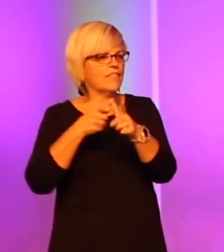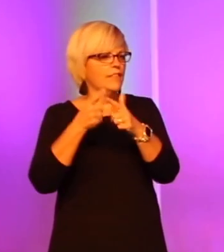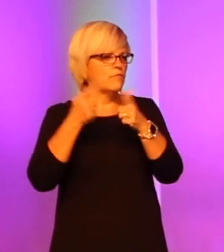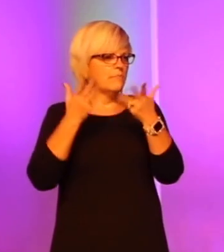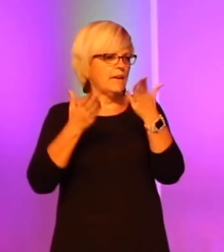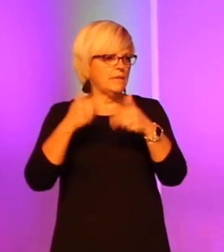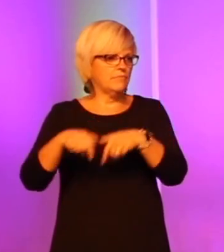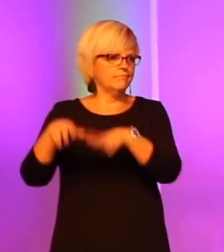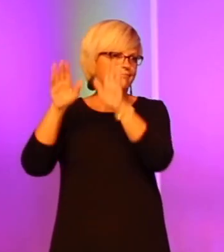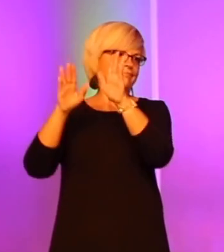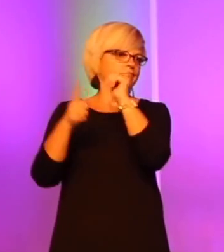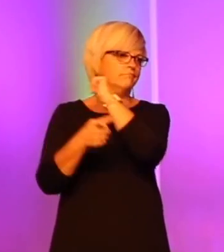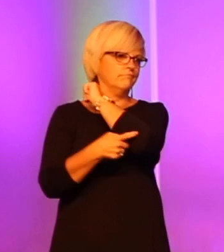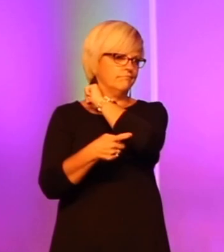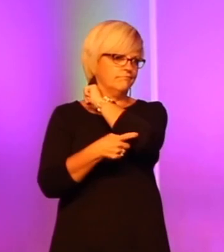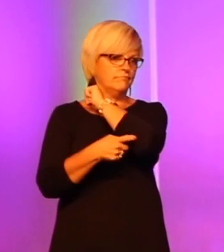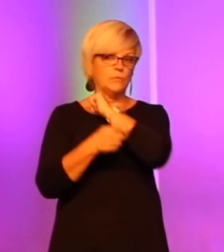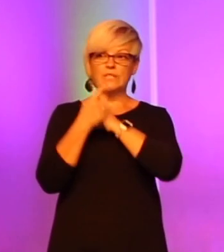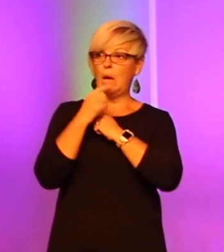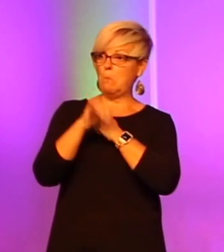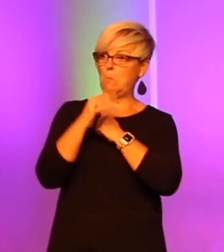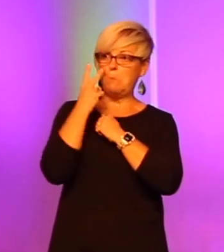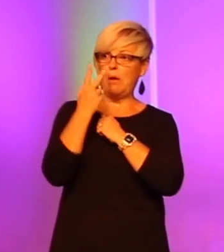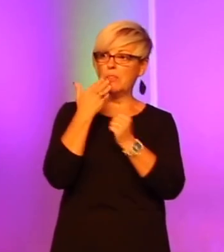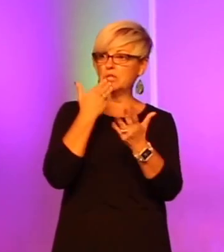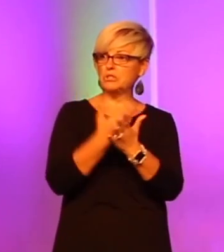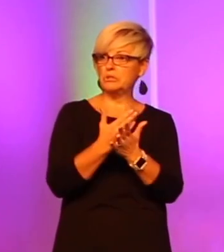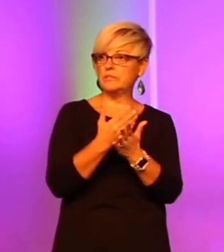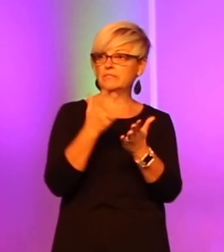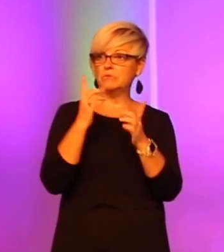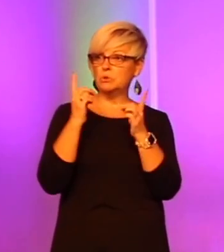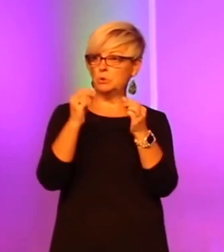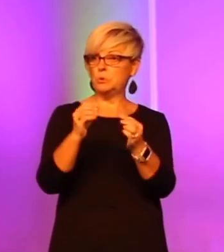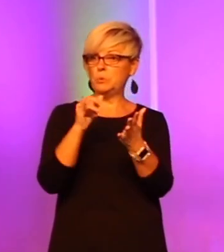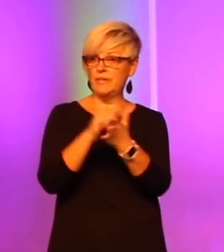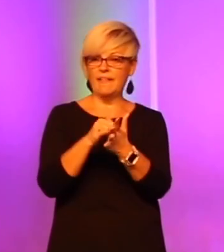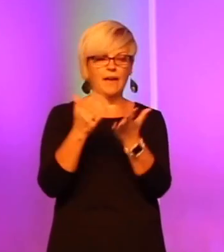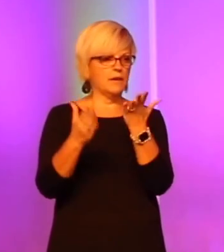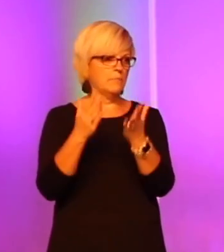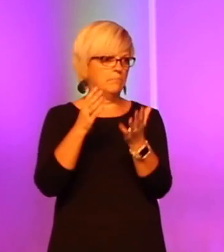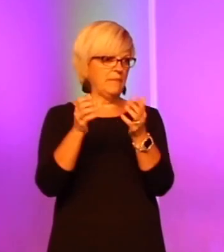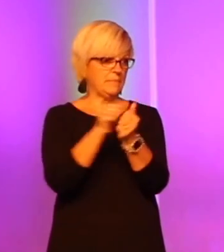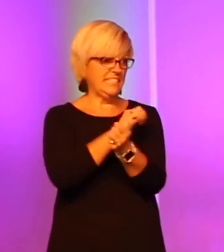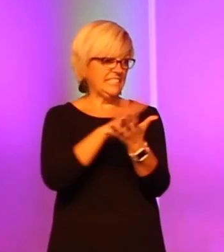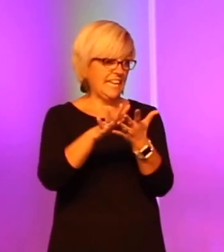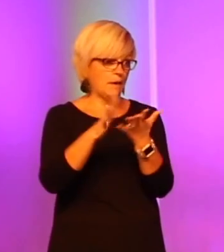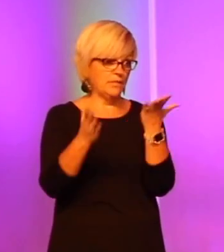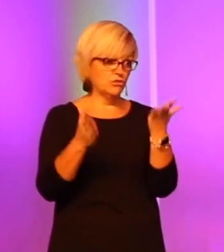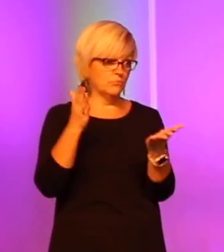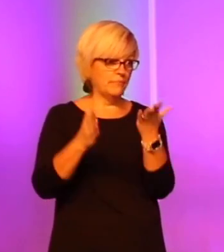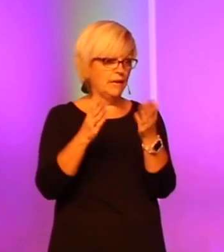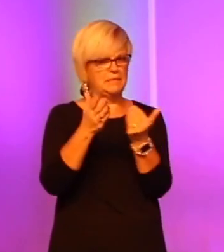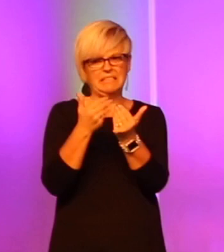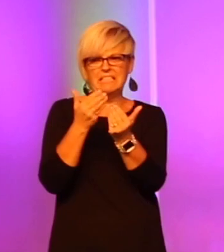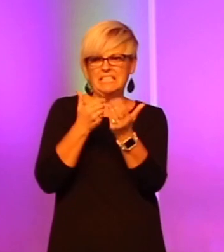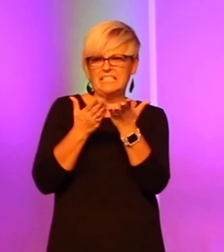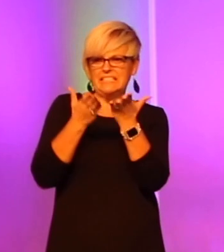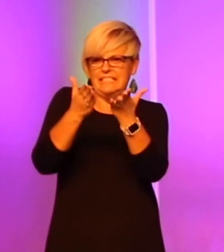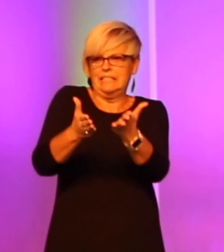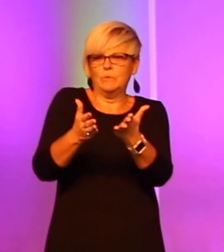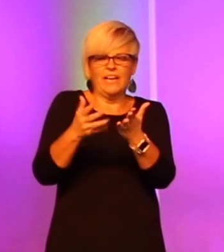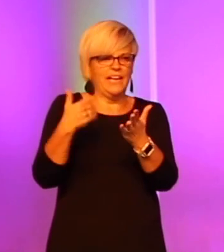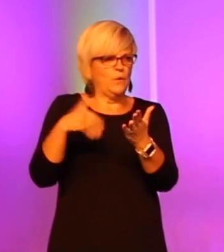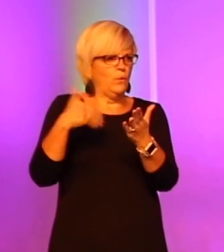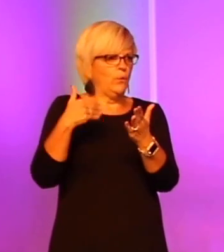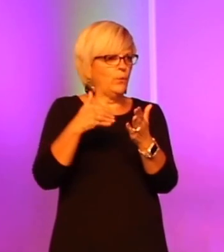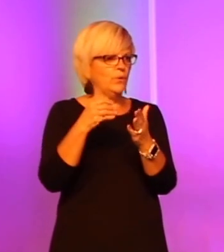often. We're going to be like, "That looks good. Let's do that." And it might be destructive to you. This is the easy way. Let's do that. And